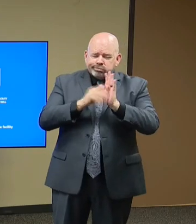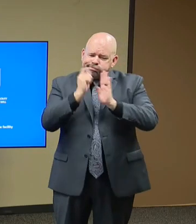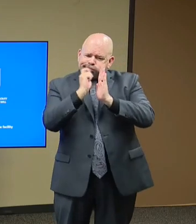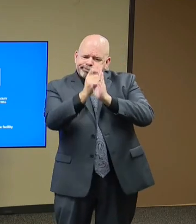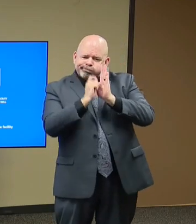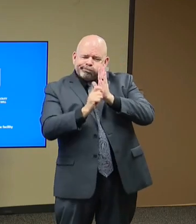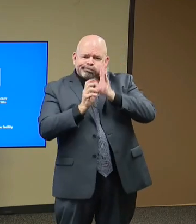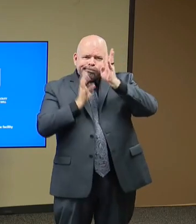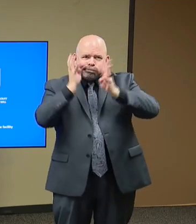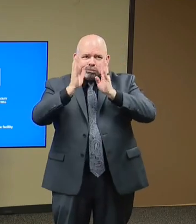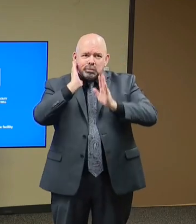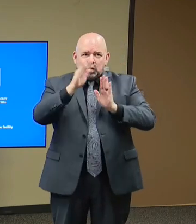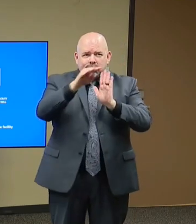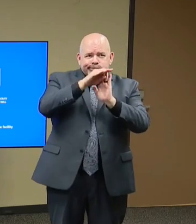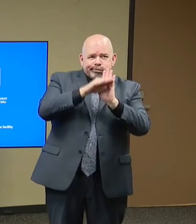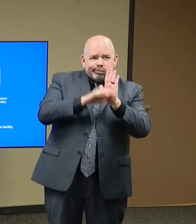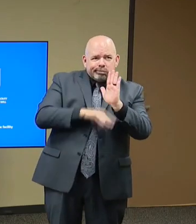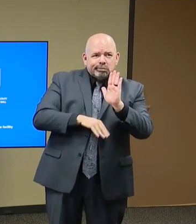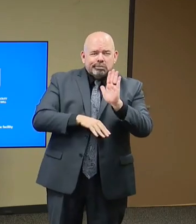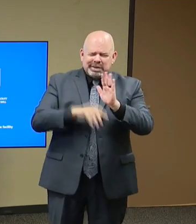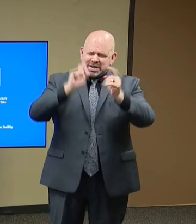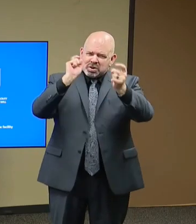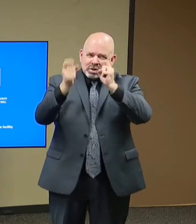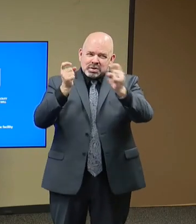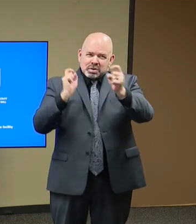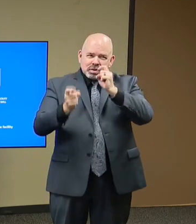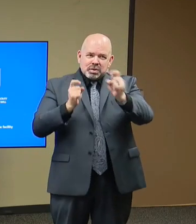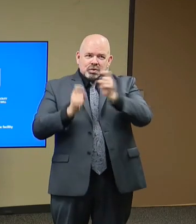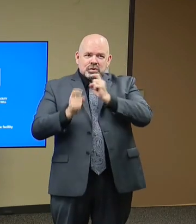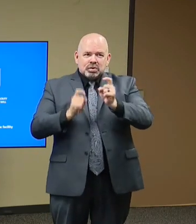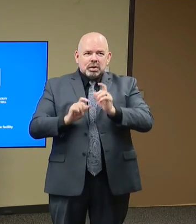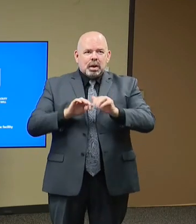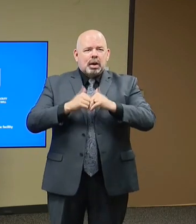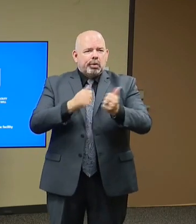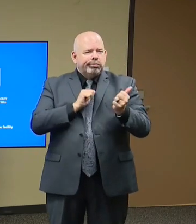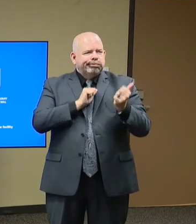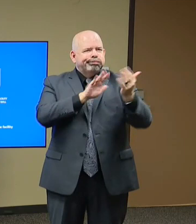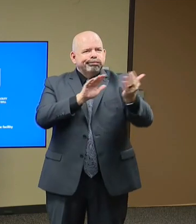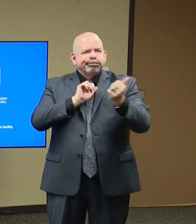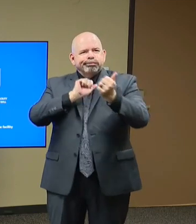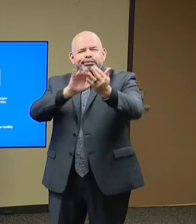modernize and have duties to intervene and modernize deadly force and other policies.